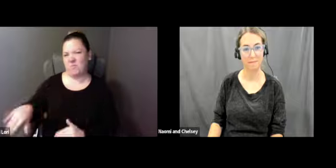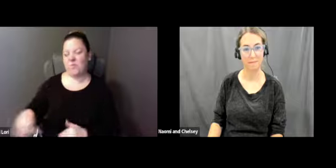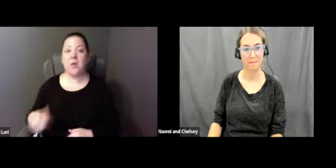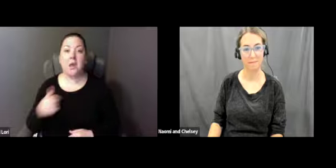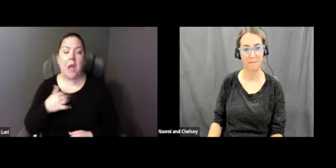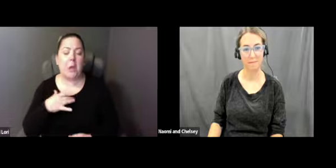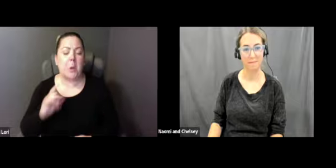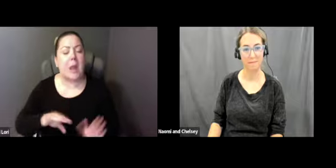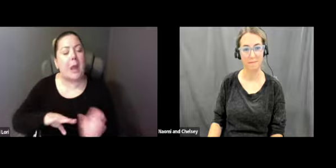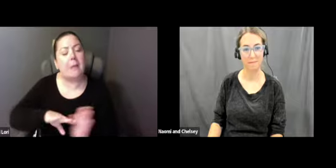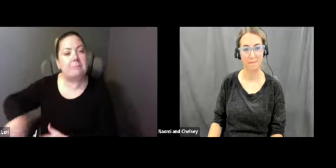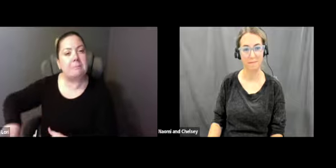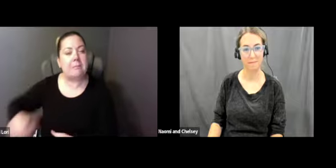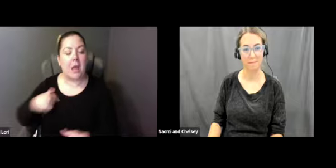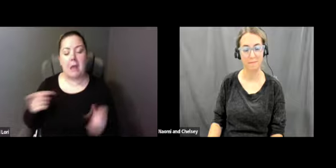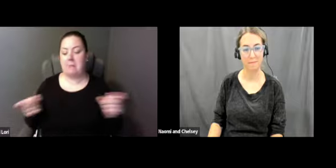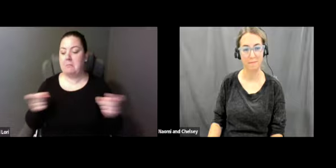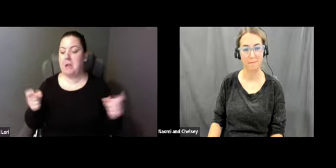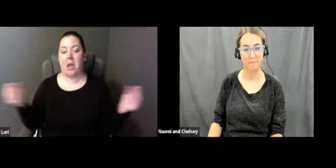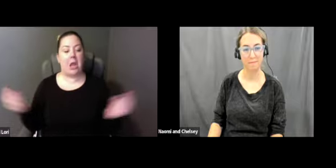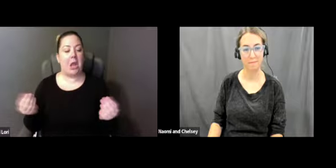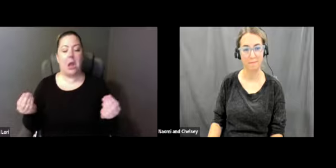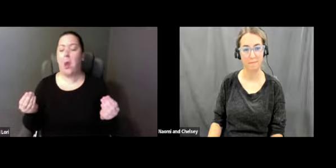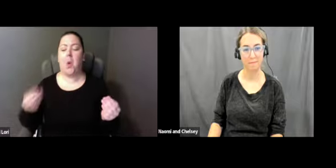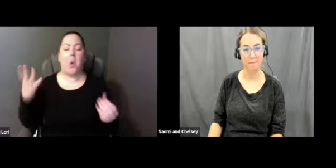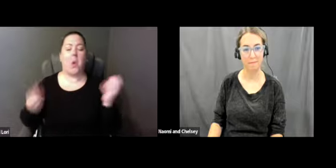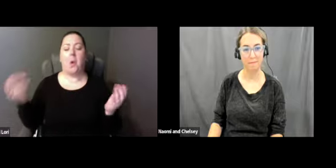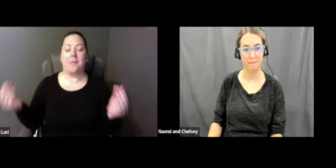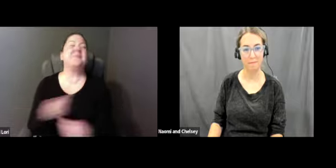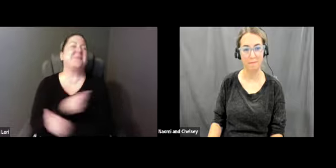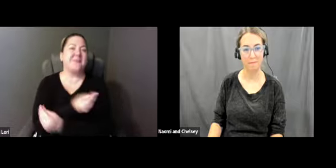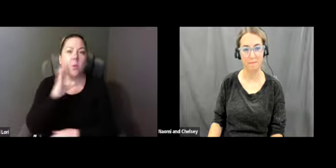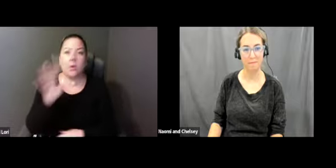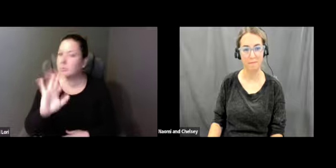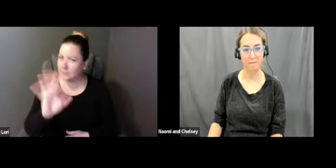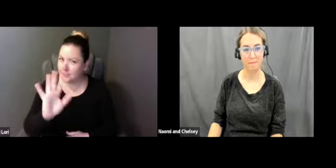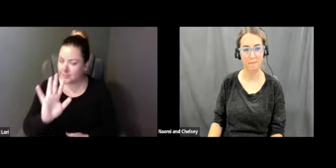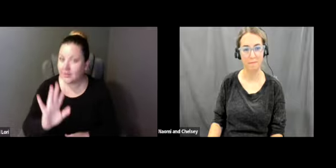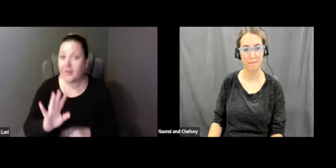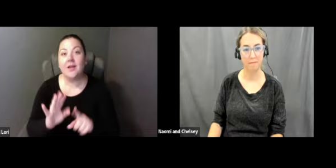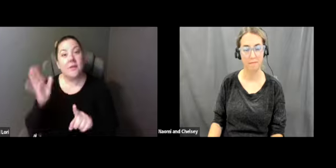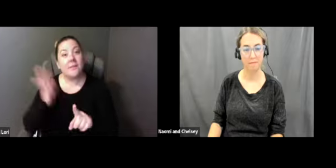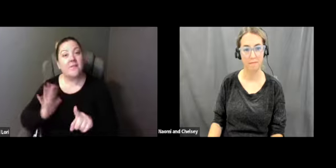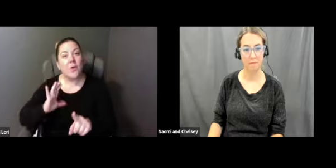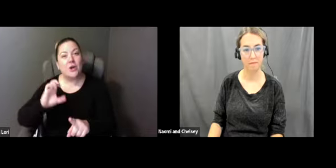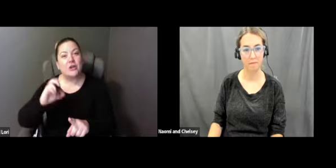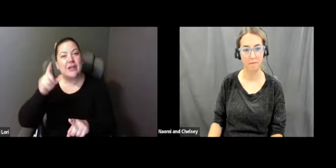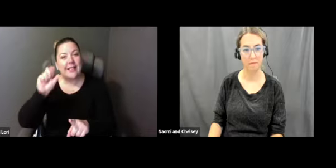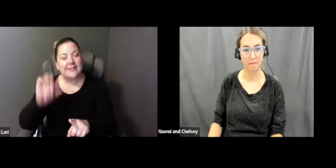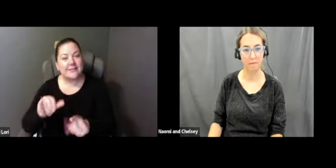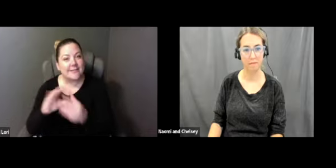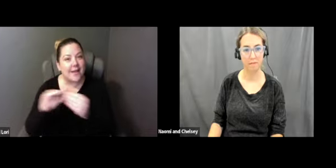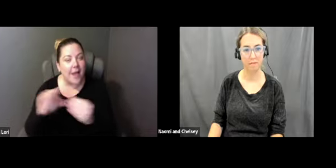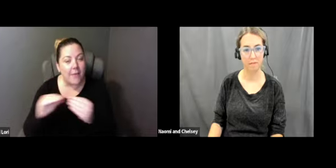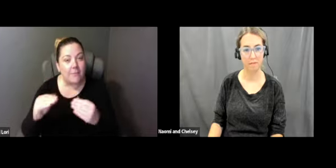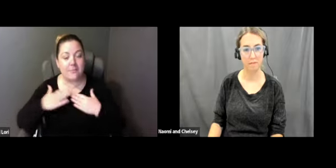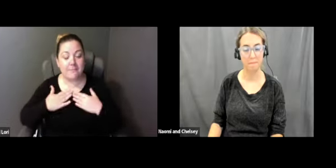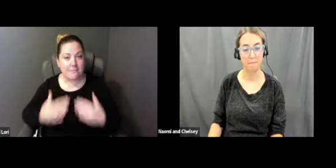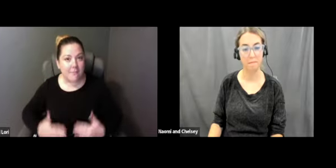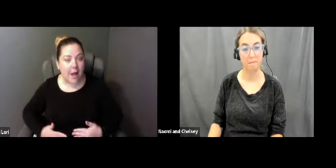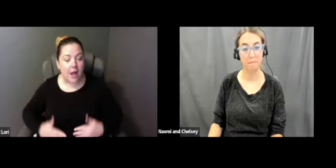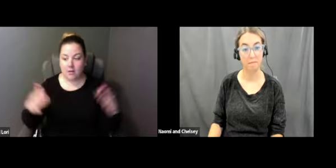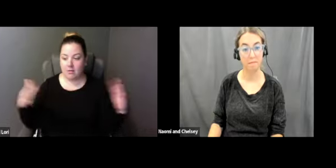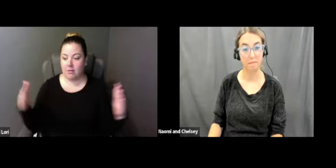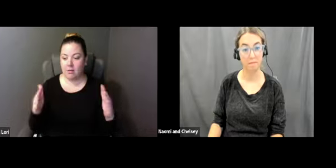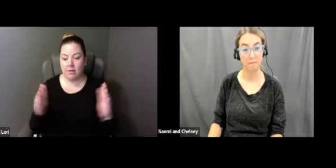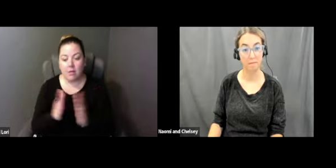saying certain things. And as Chelsey was alluding to in the beginning of her message, like being our body size, we've had conversations